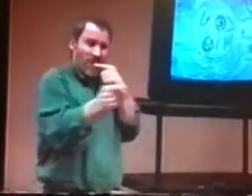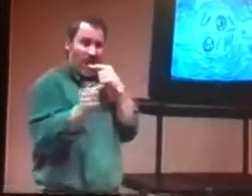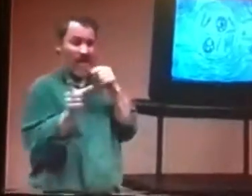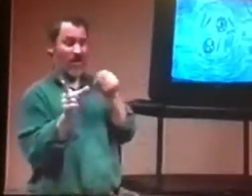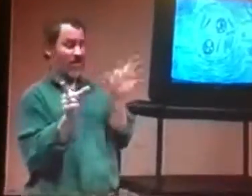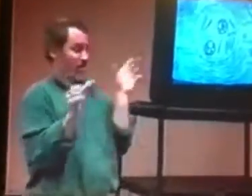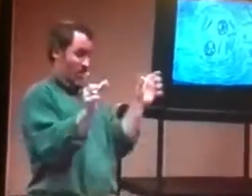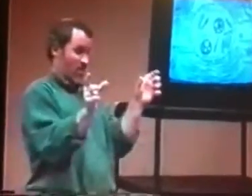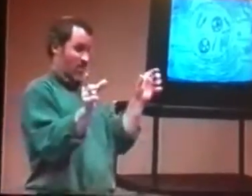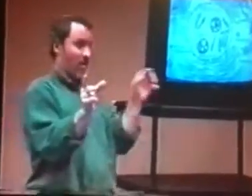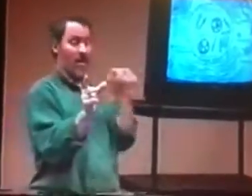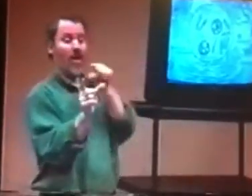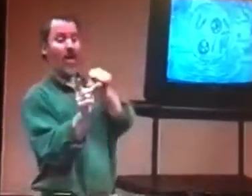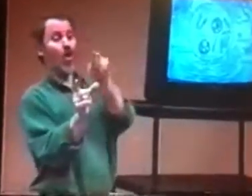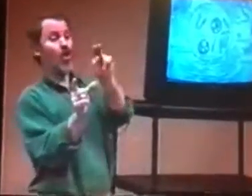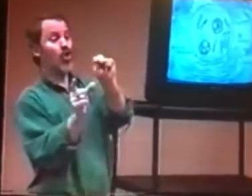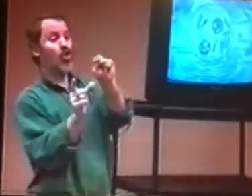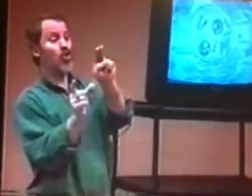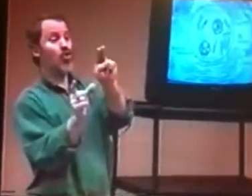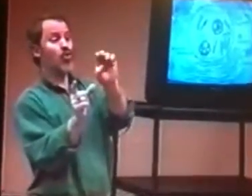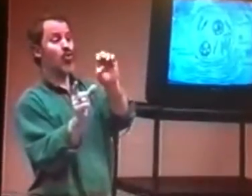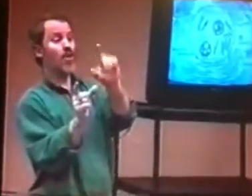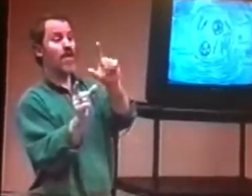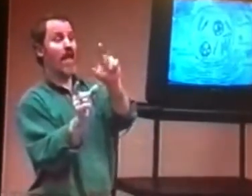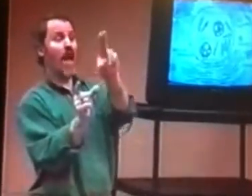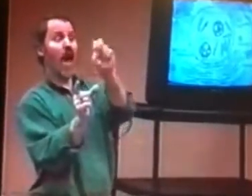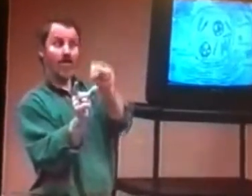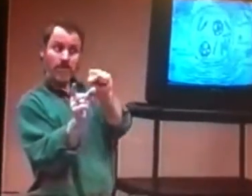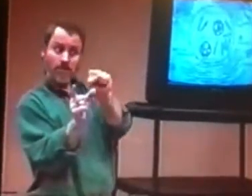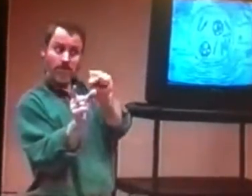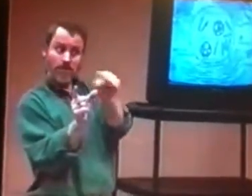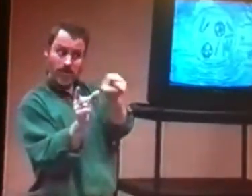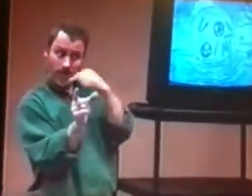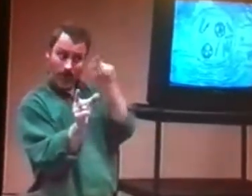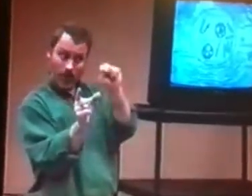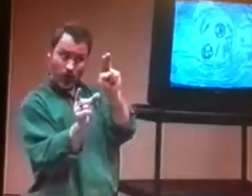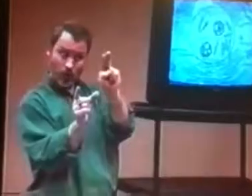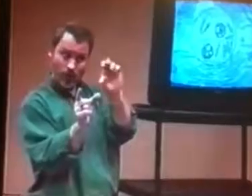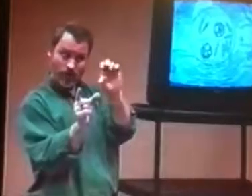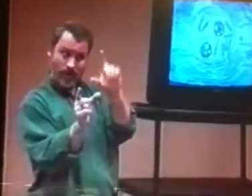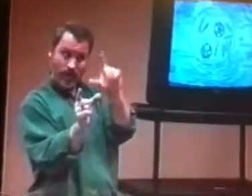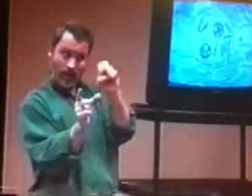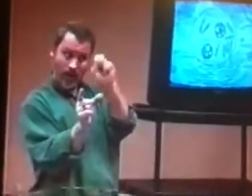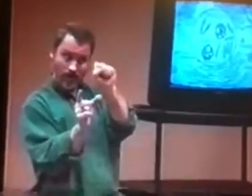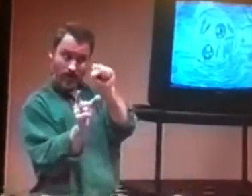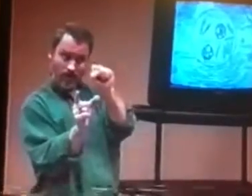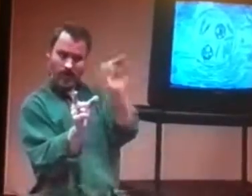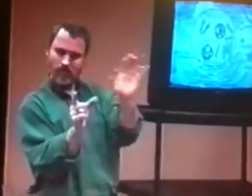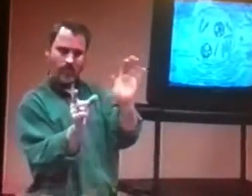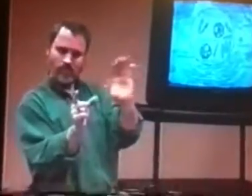Almost. So, right here we have nucleus. That's what you said, right?